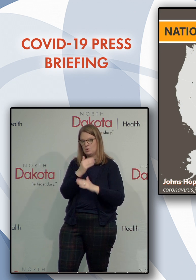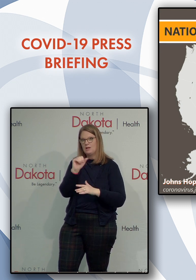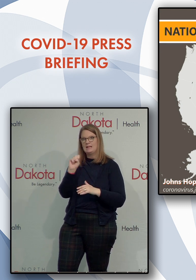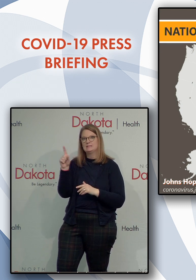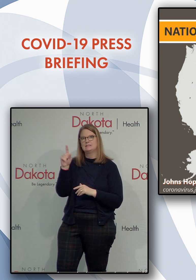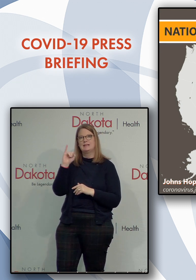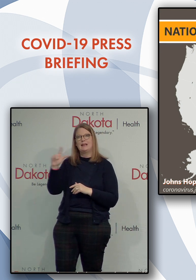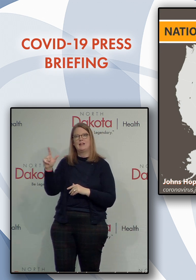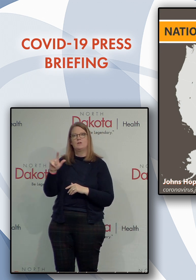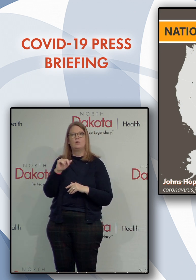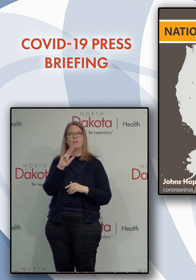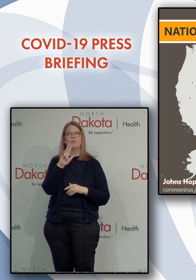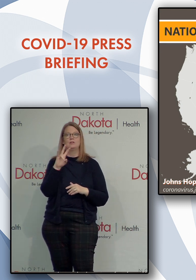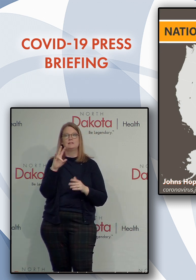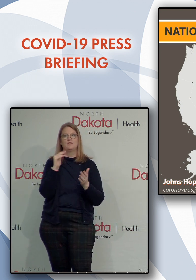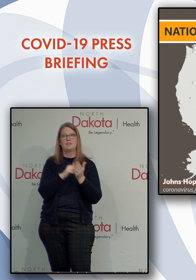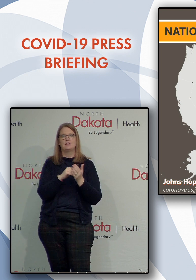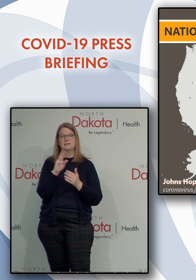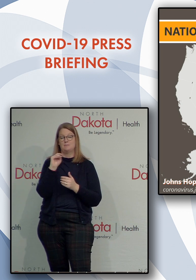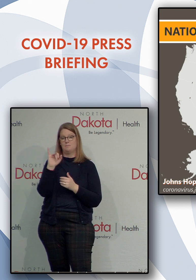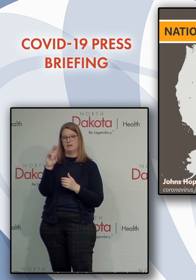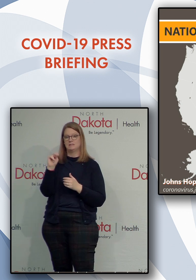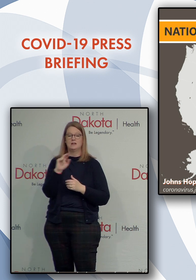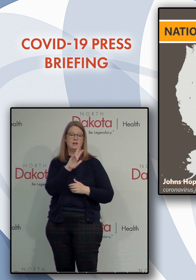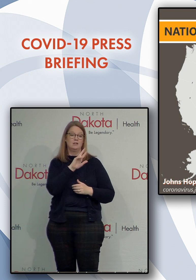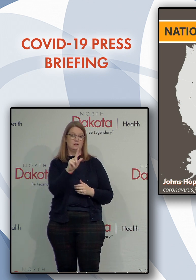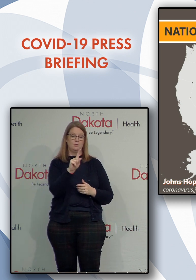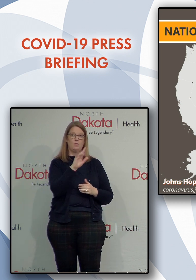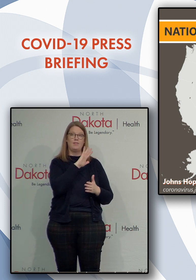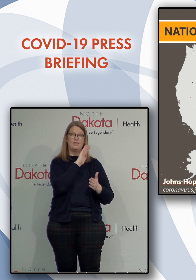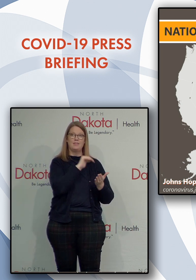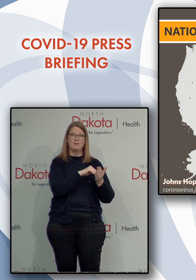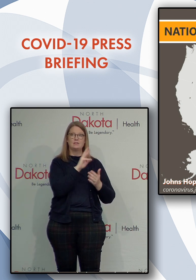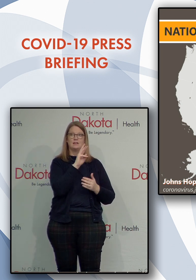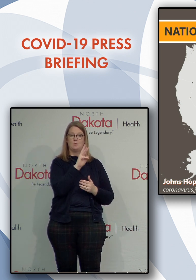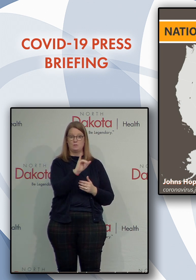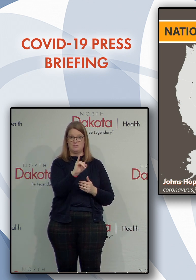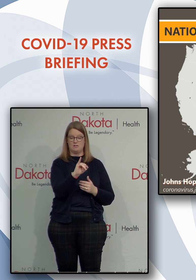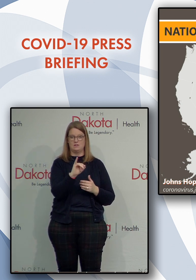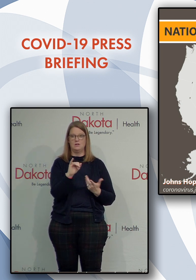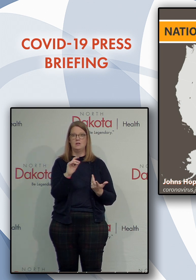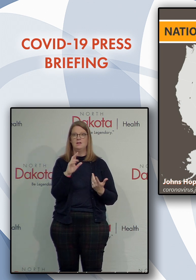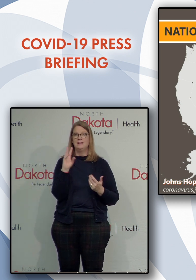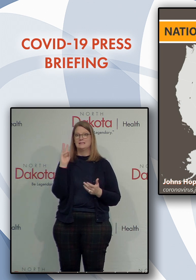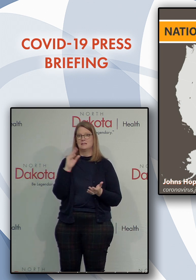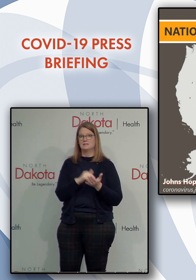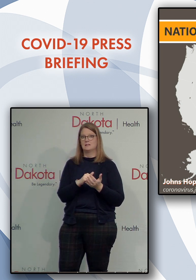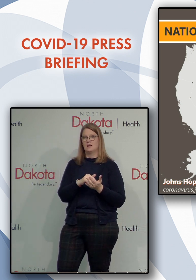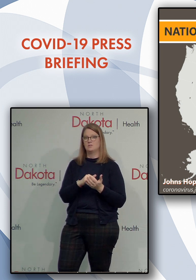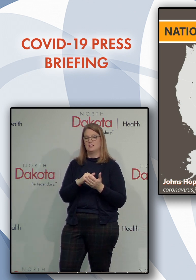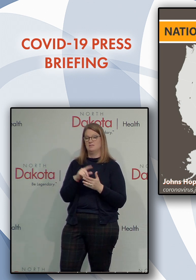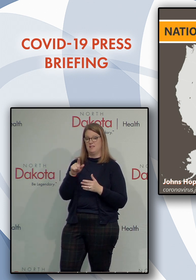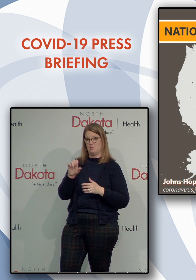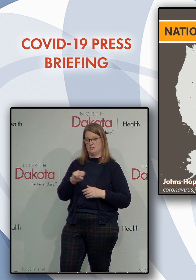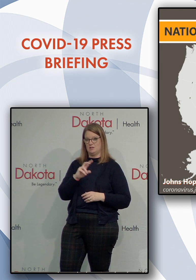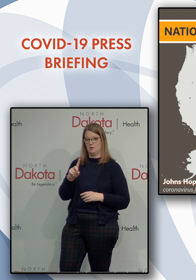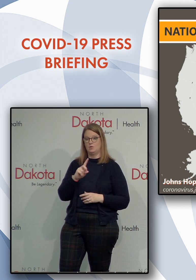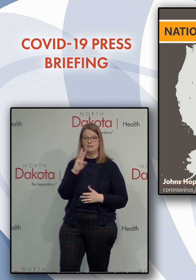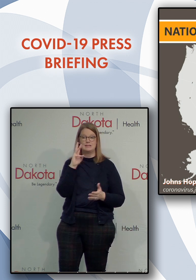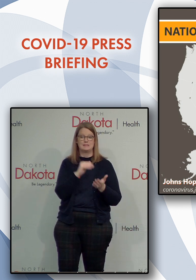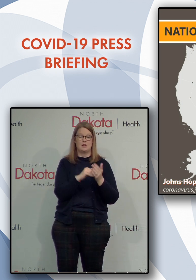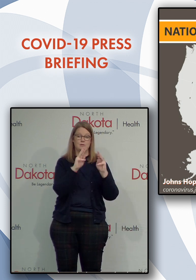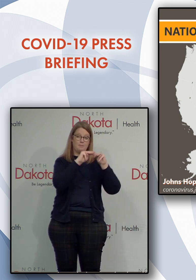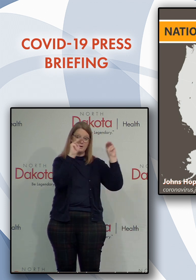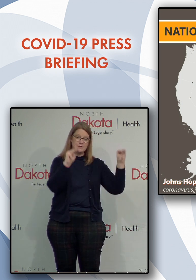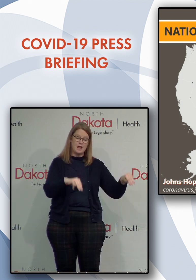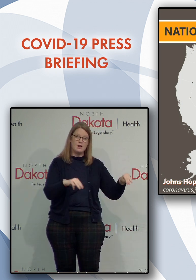Illinois, 37,000 in Minnesota, 31,000 in Wisconsin, and 6,000 in South Dakota, 6,000 in